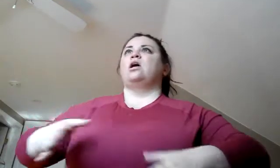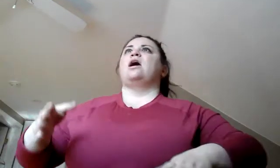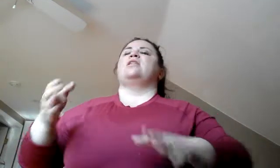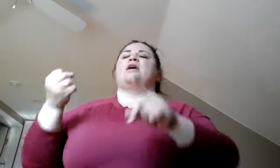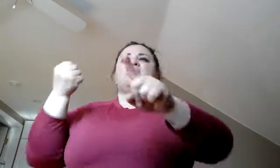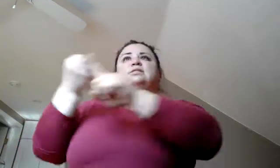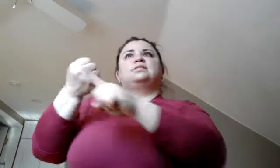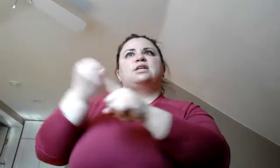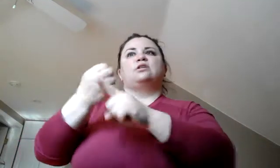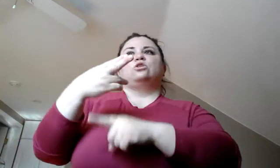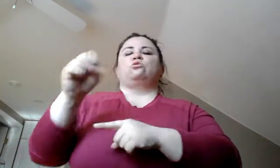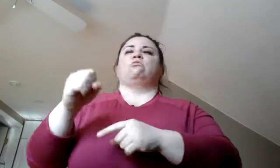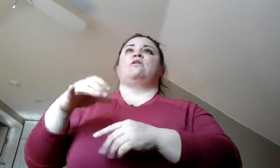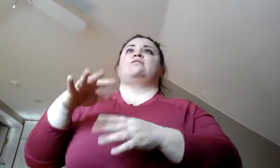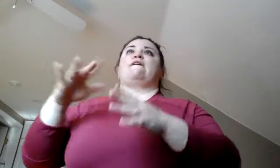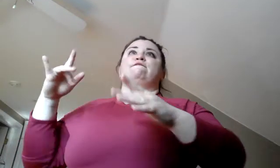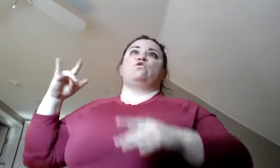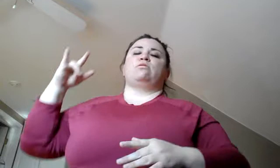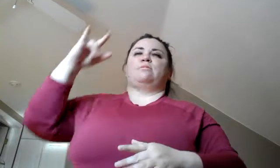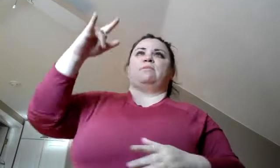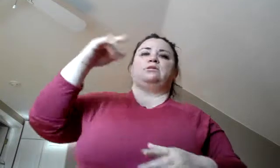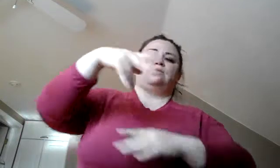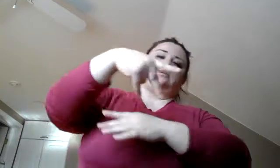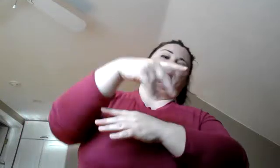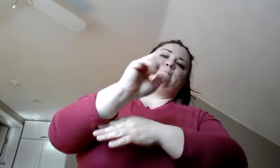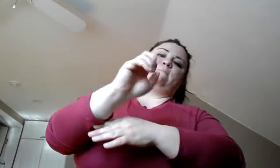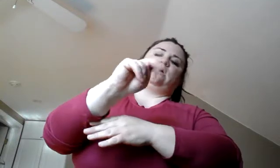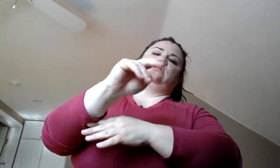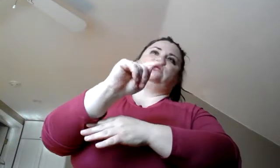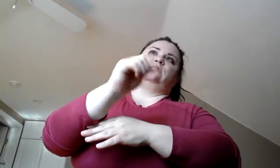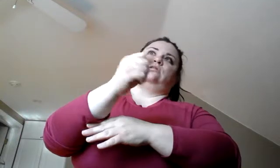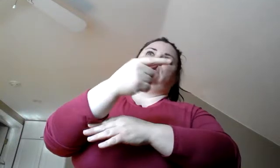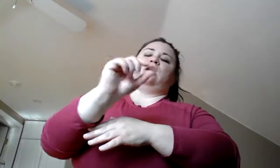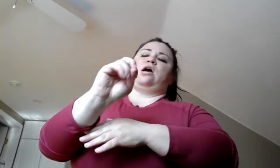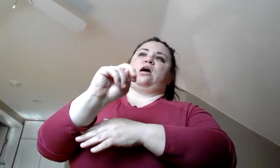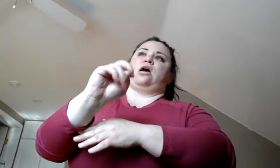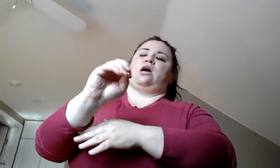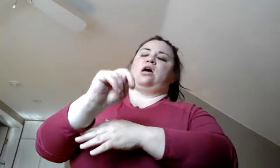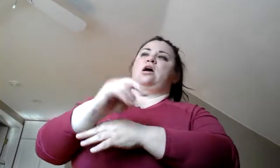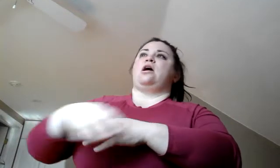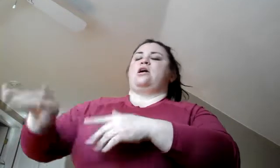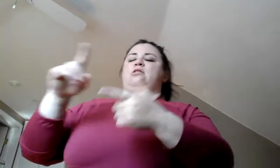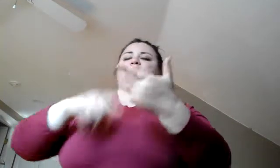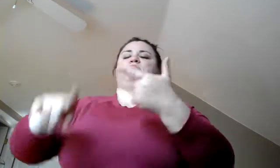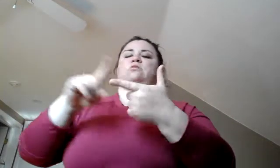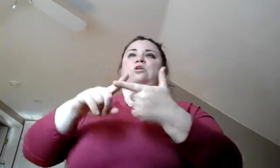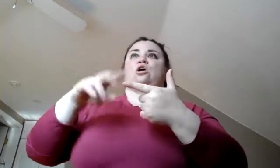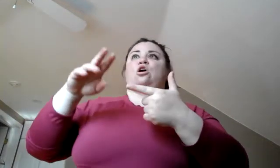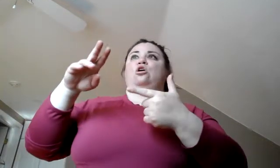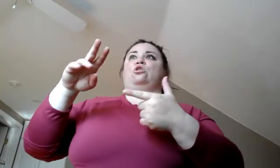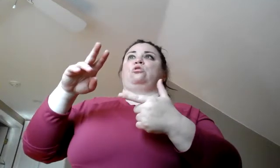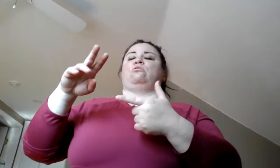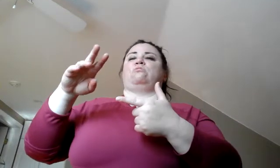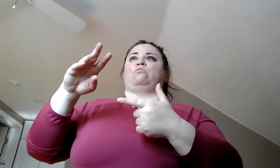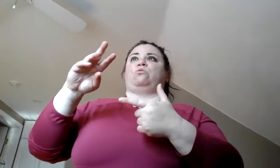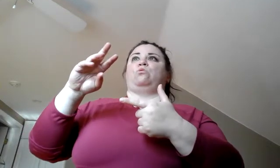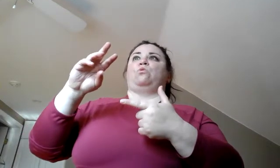those planes into, the Pentagon and the World Trade Center and crashed a plane into Pennsylvania, launching us into the Bush